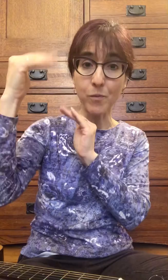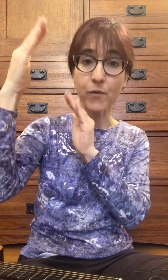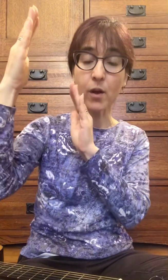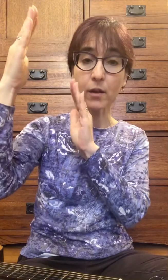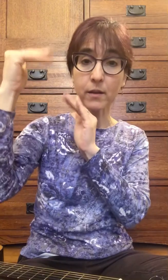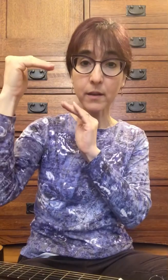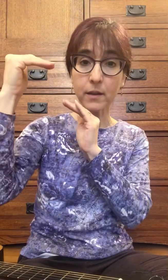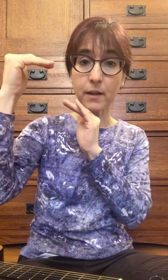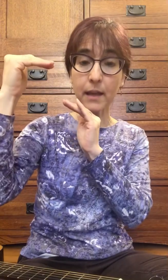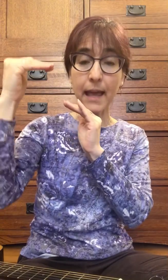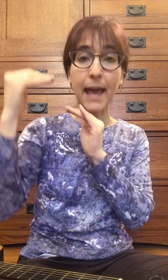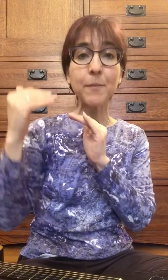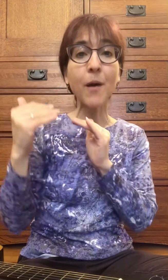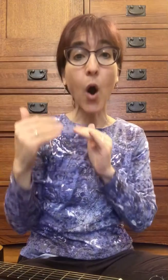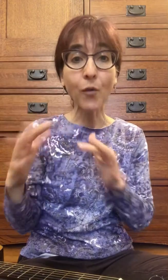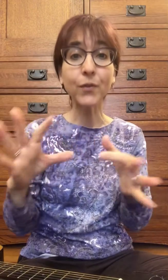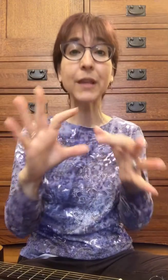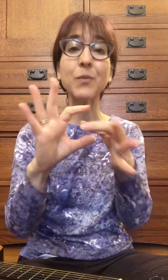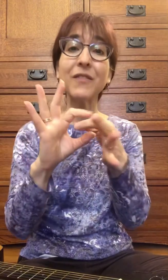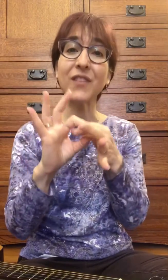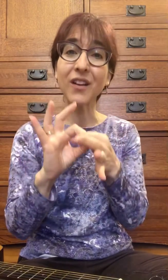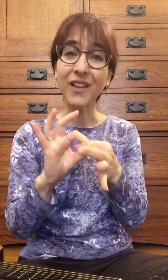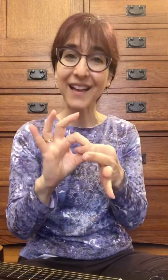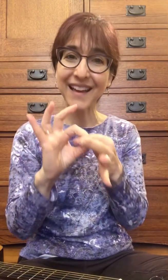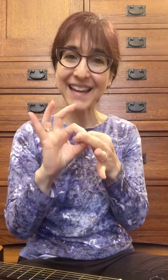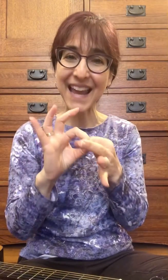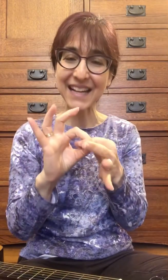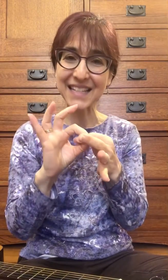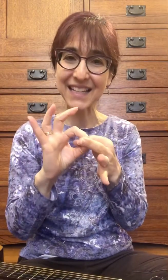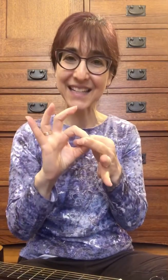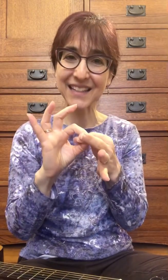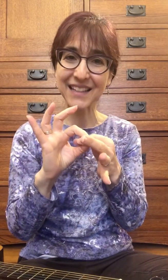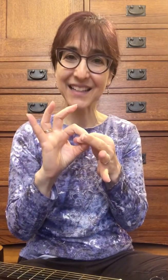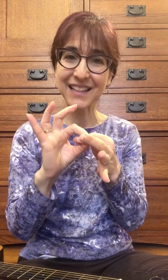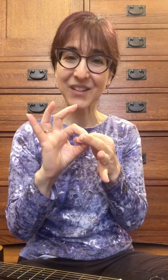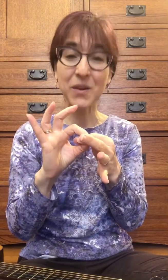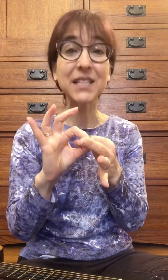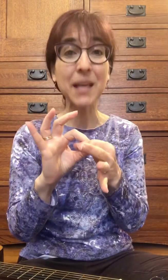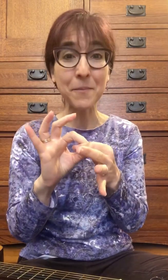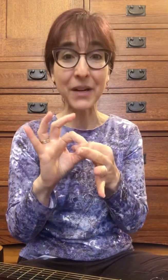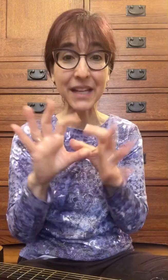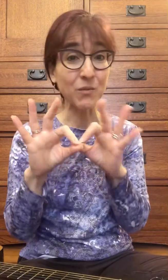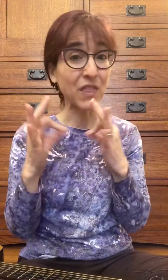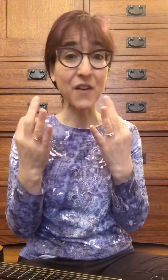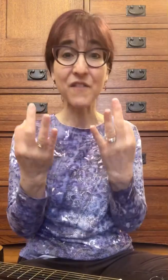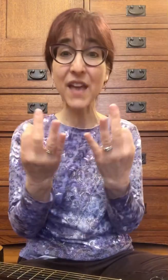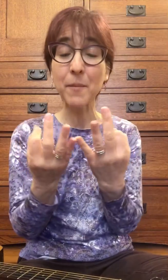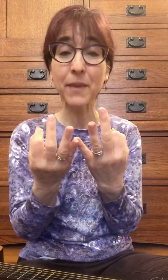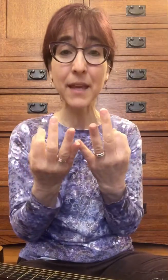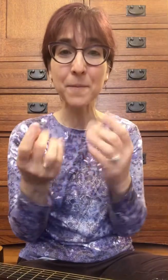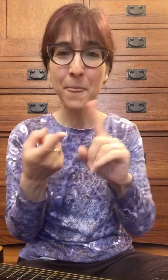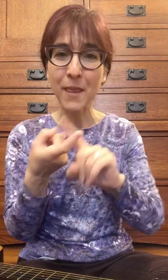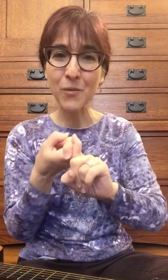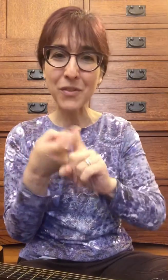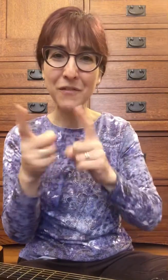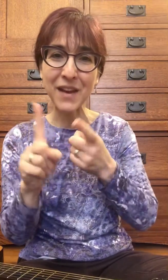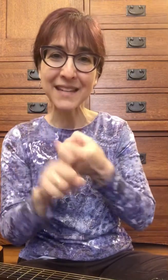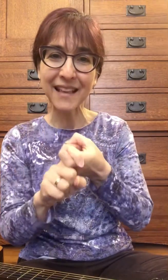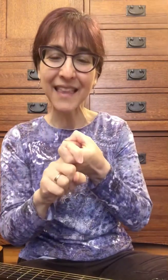Hopeful. And hopefully we feel connected with somebody, with our family, with a friend